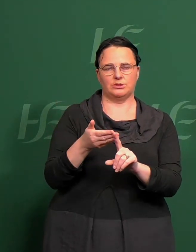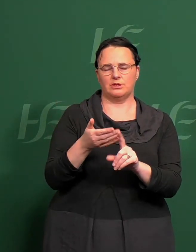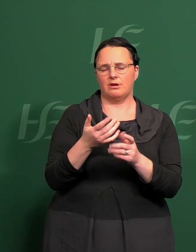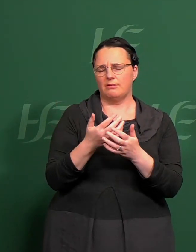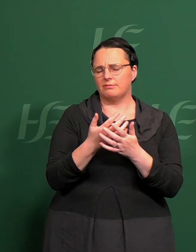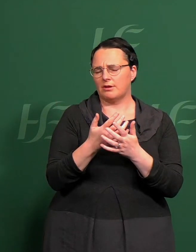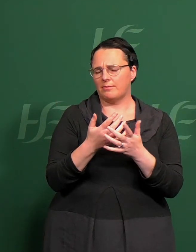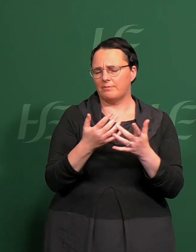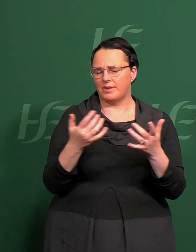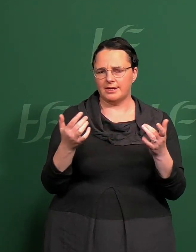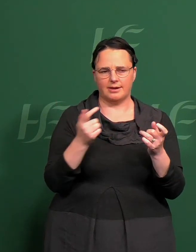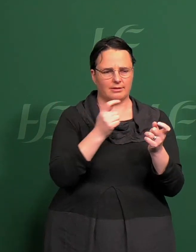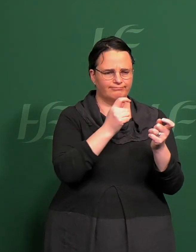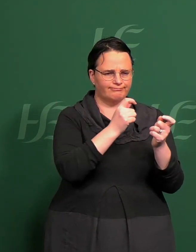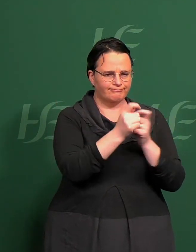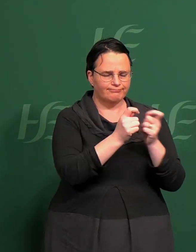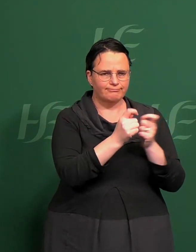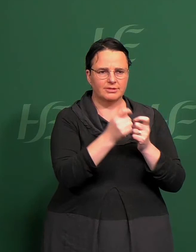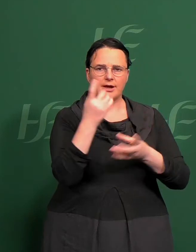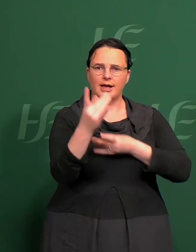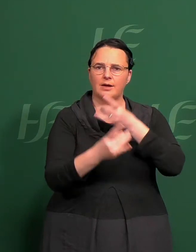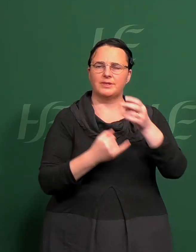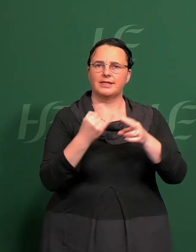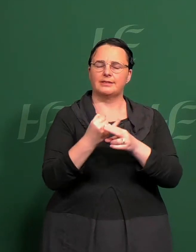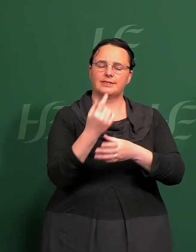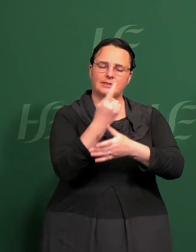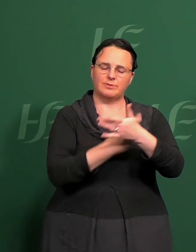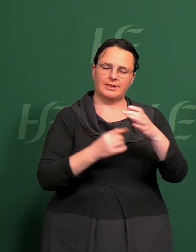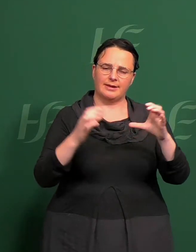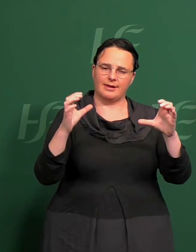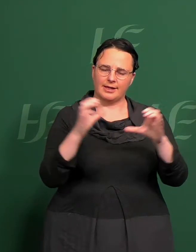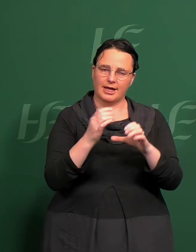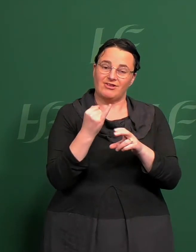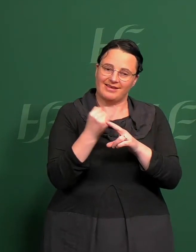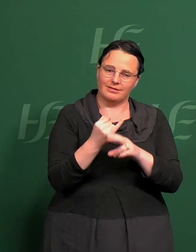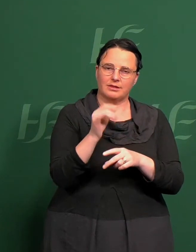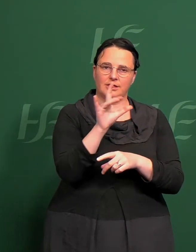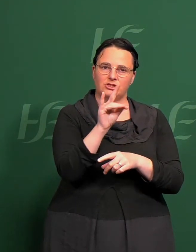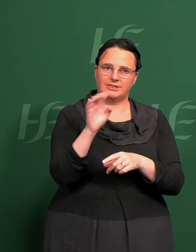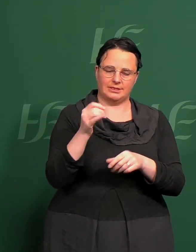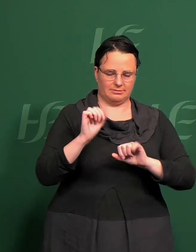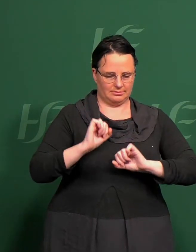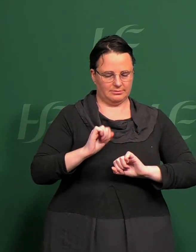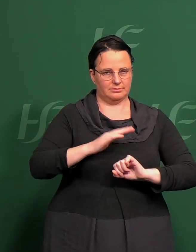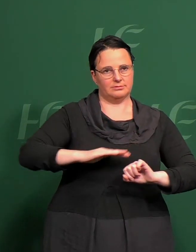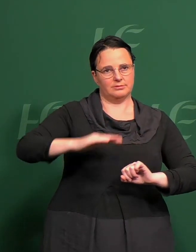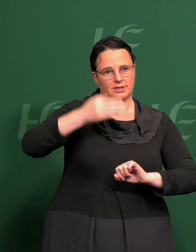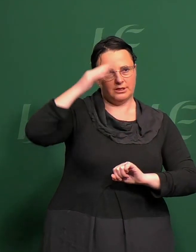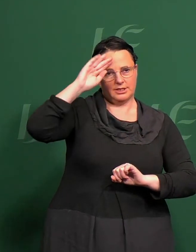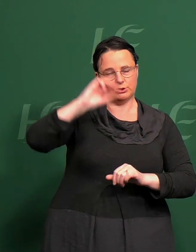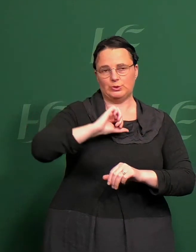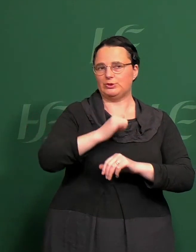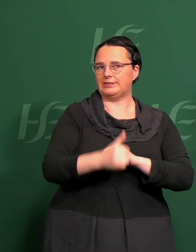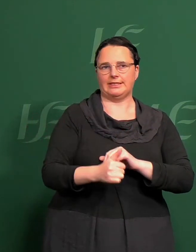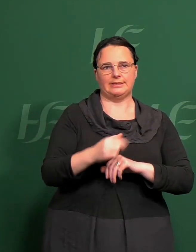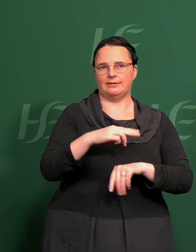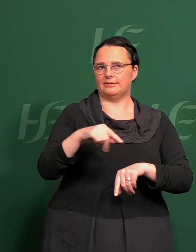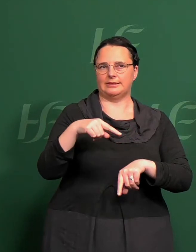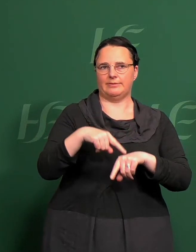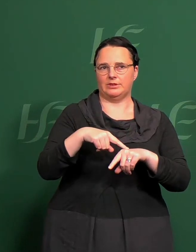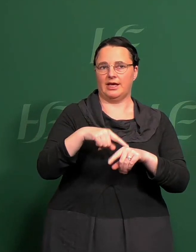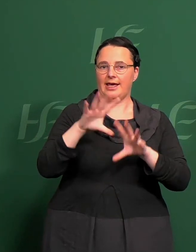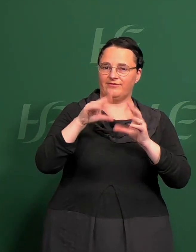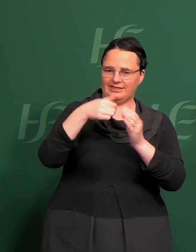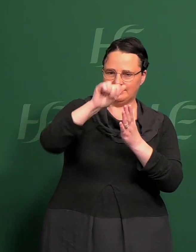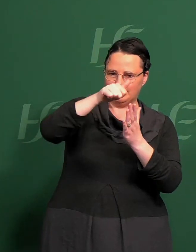significant reforms being implemented in the disability care here in the HSE and here in Ireland. Today is not the day for me to list those,